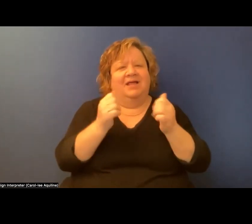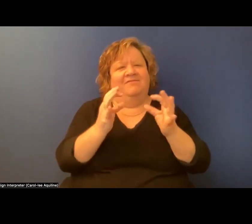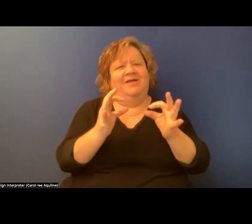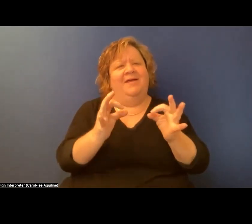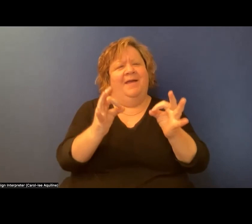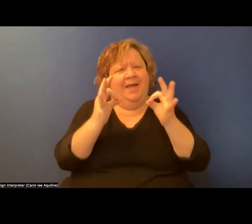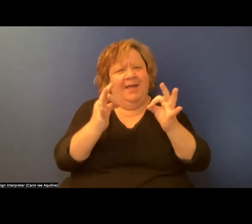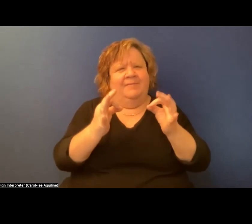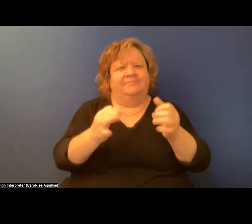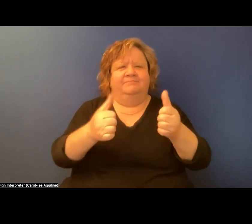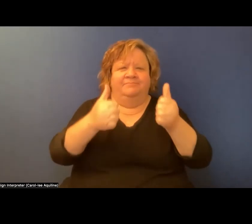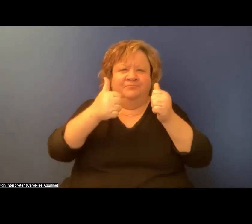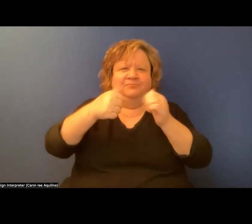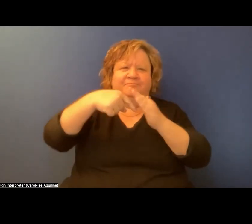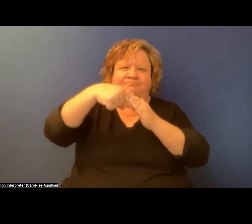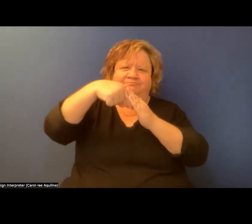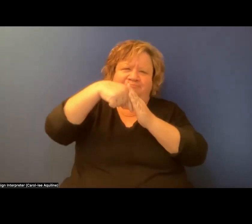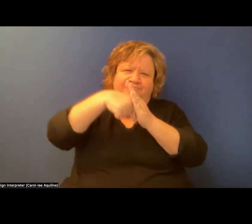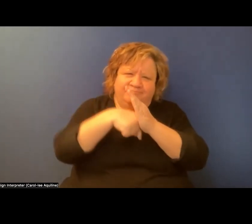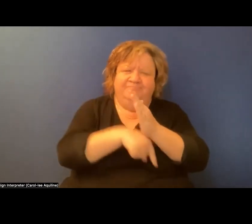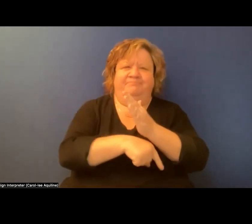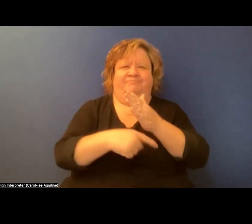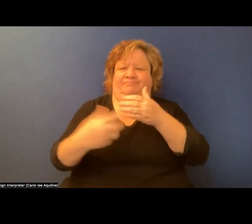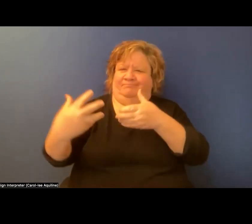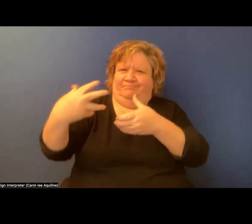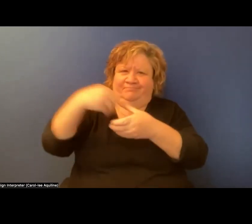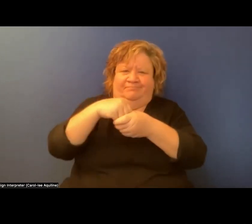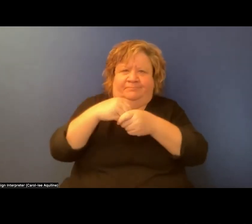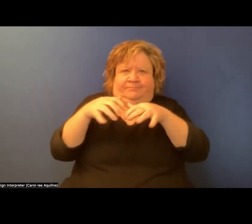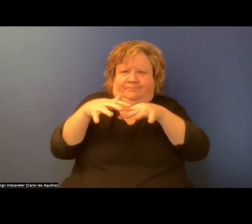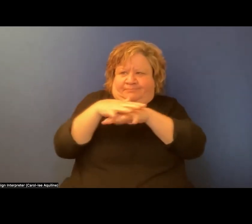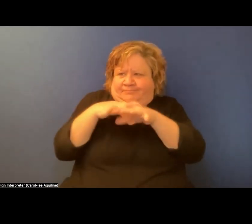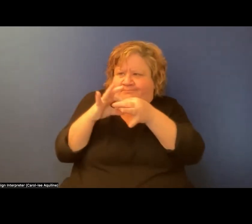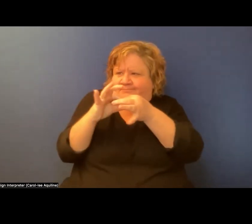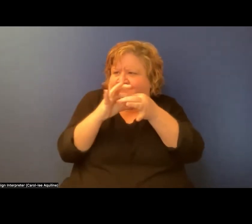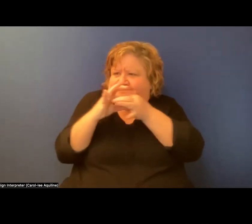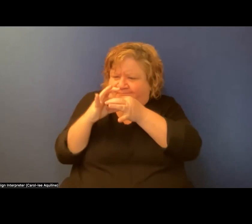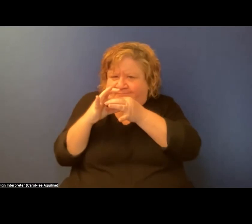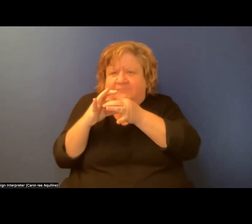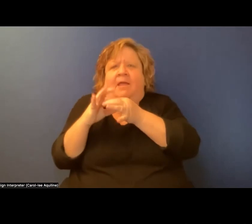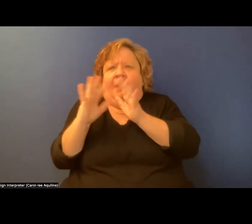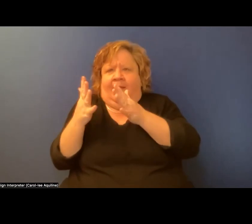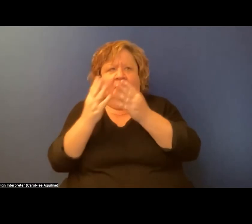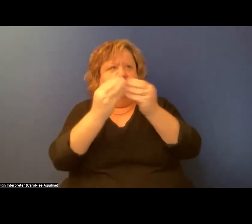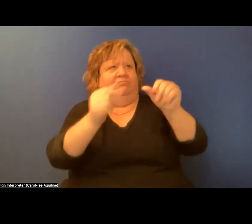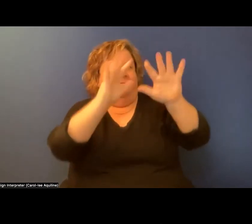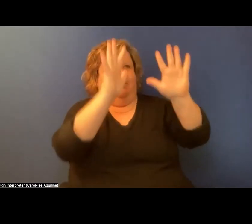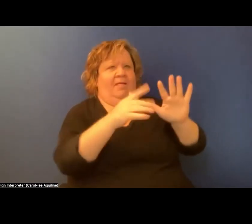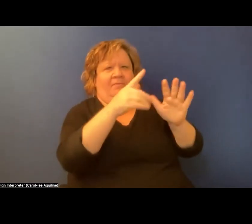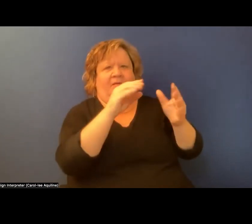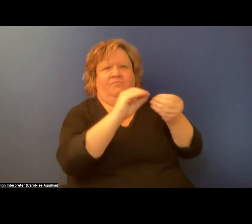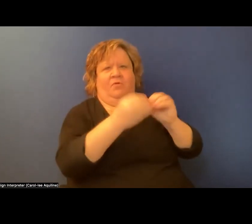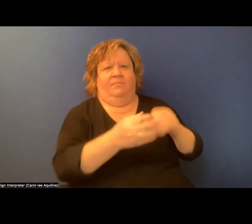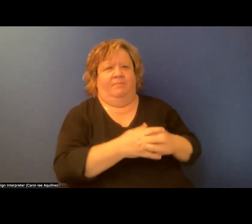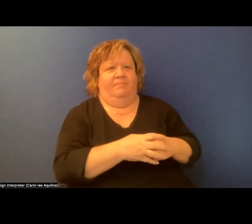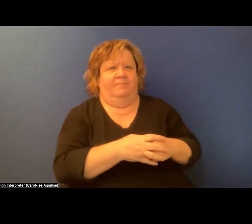inclusive response to climate crisis, to address, to listen to our unheard, untold, undocumented